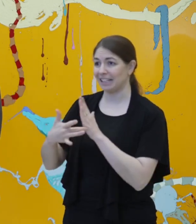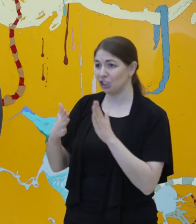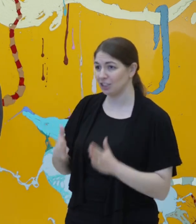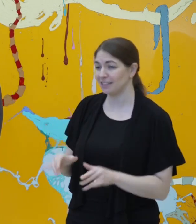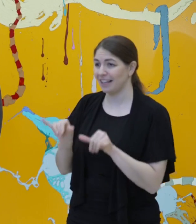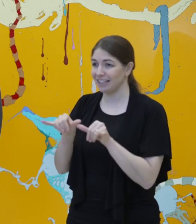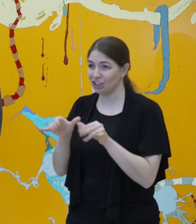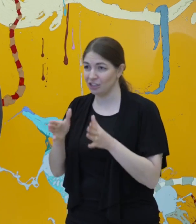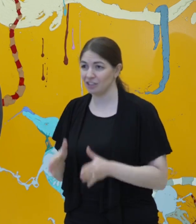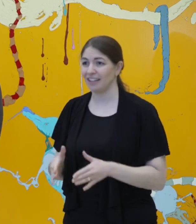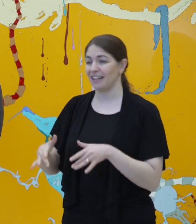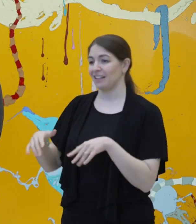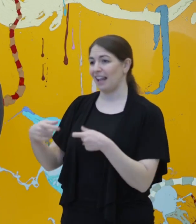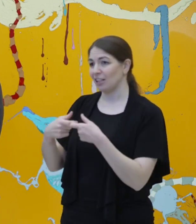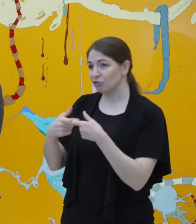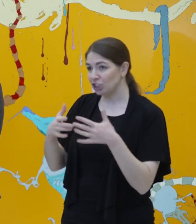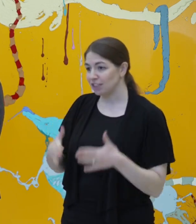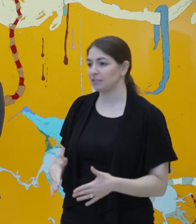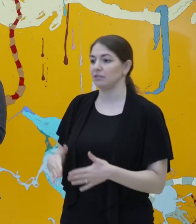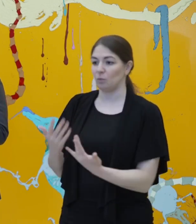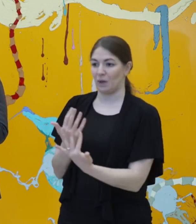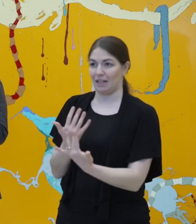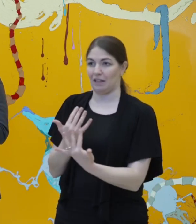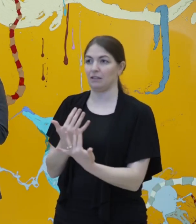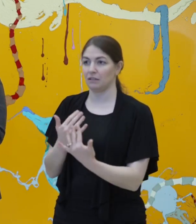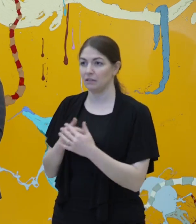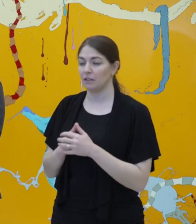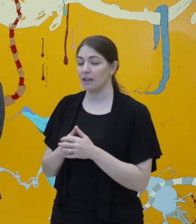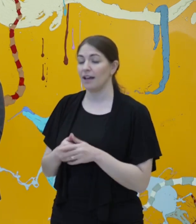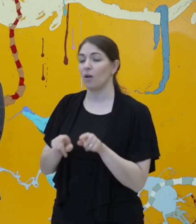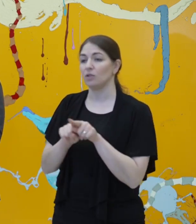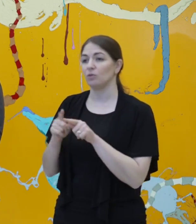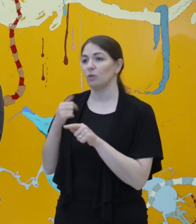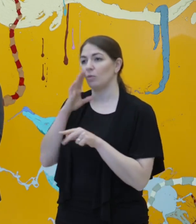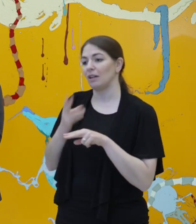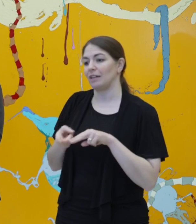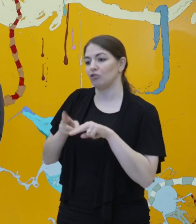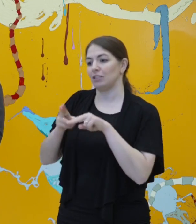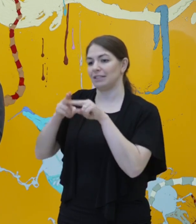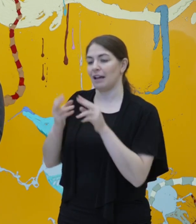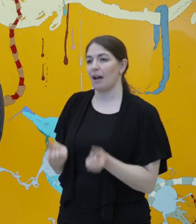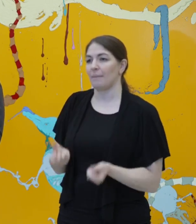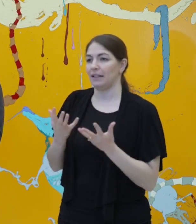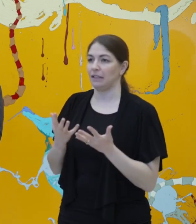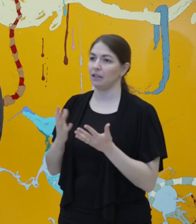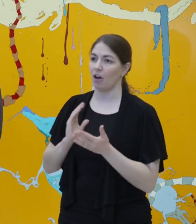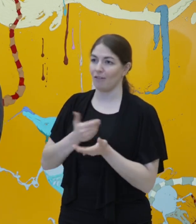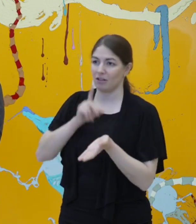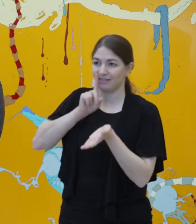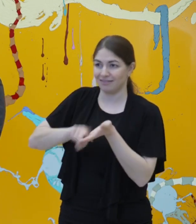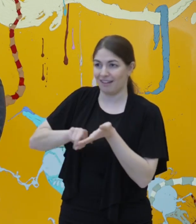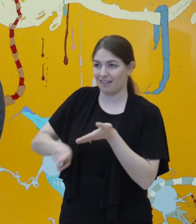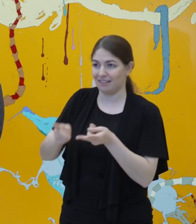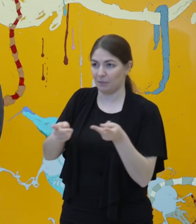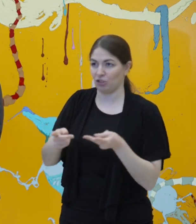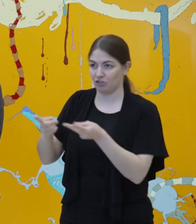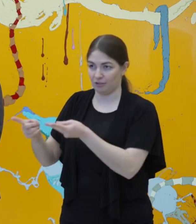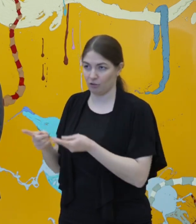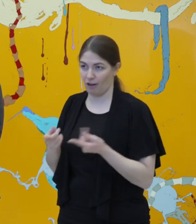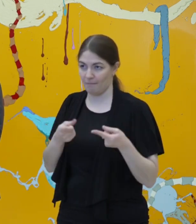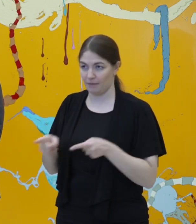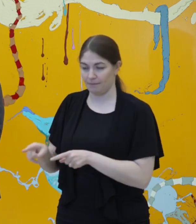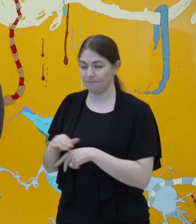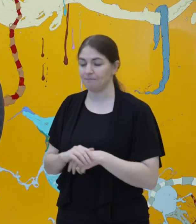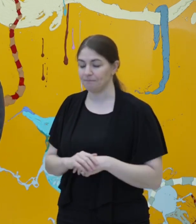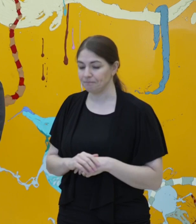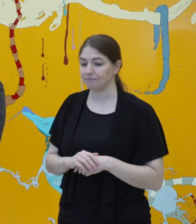engineering functions on standby. And then, as I said, increasing the frequency of our site inspections across all of those different operational components,